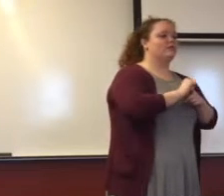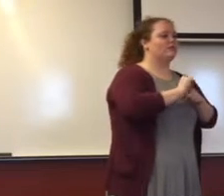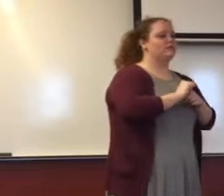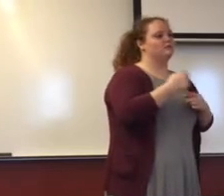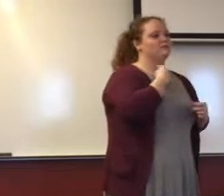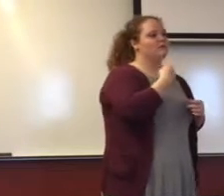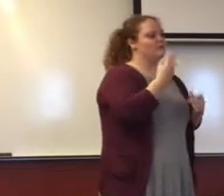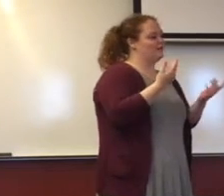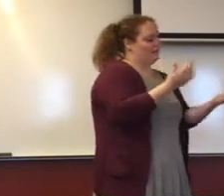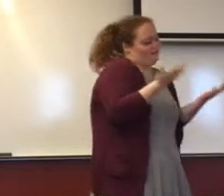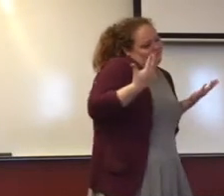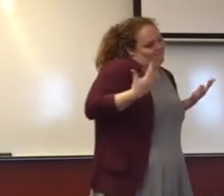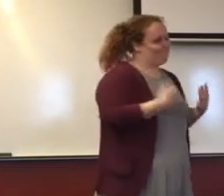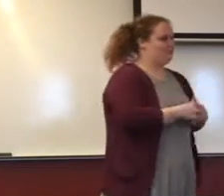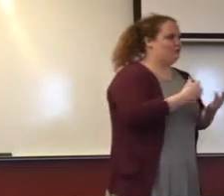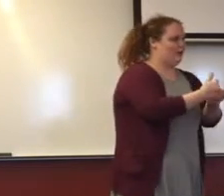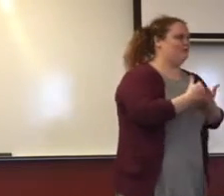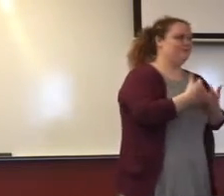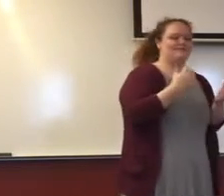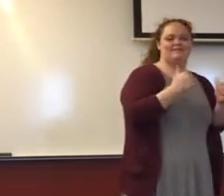to practice with voicing, so just trying.